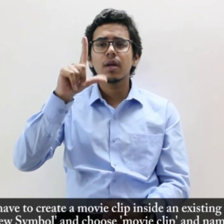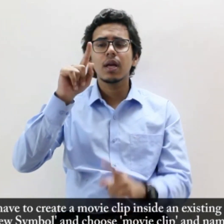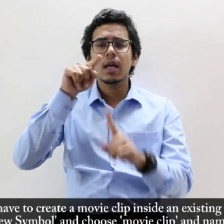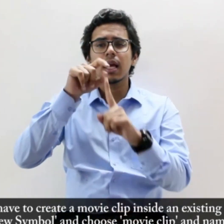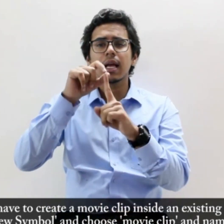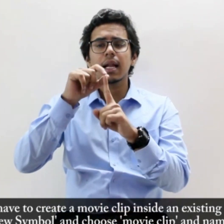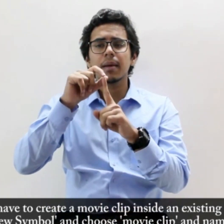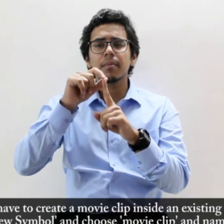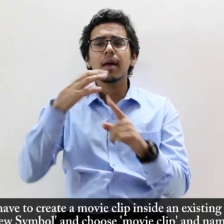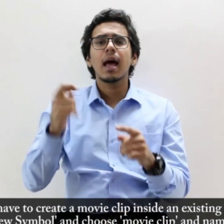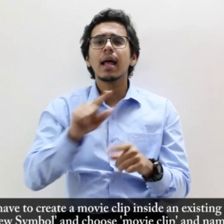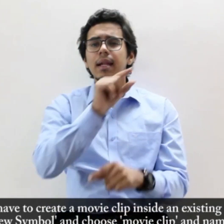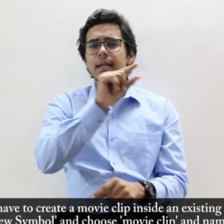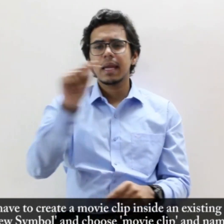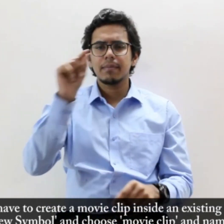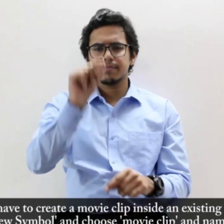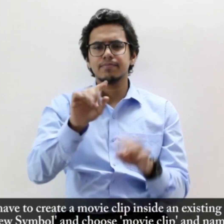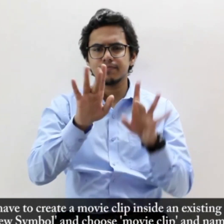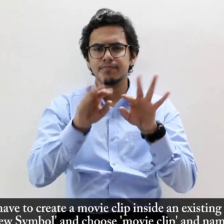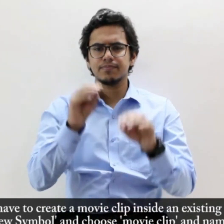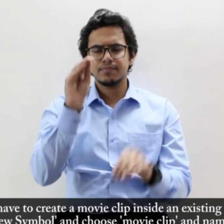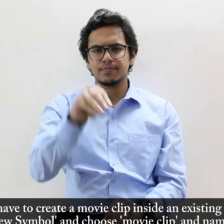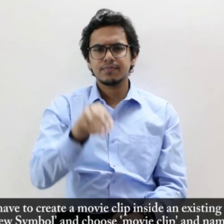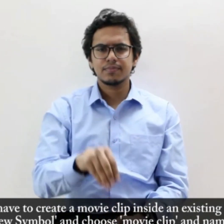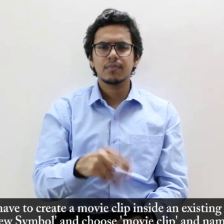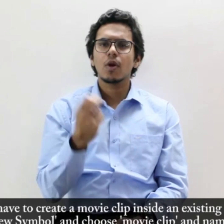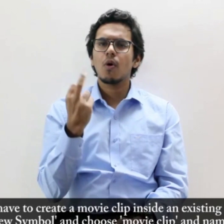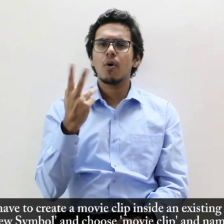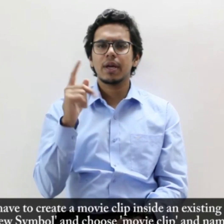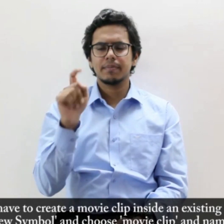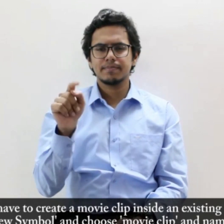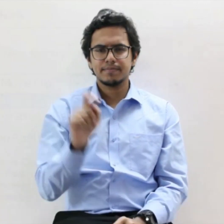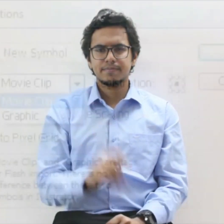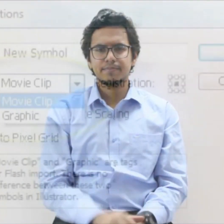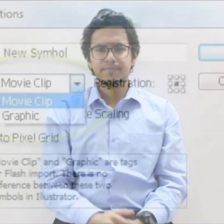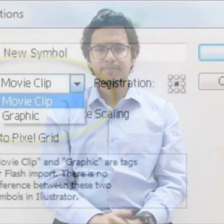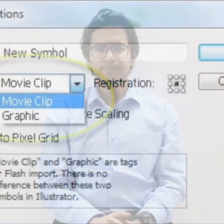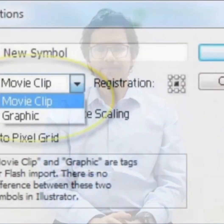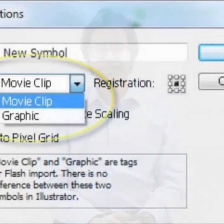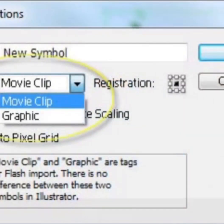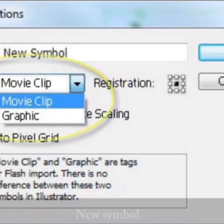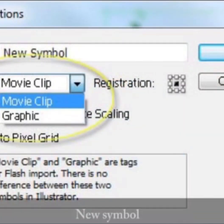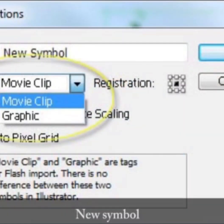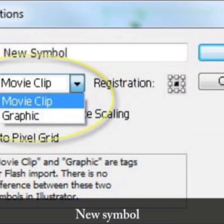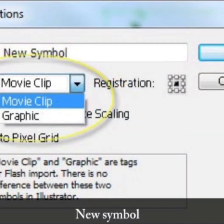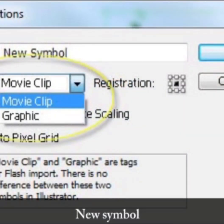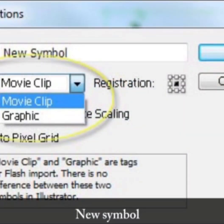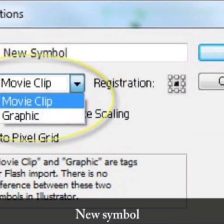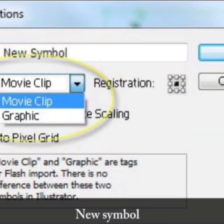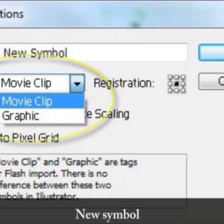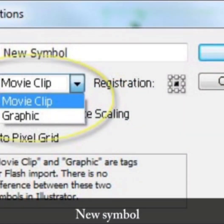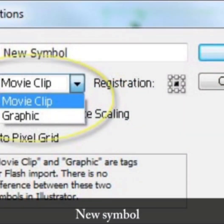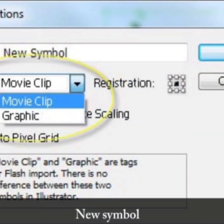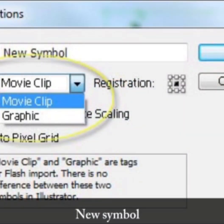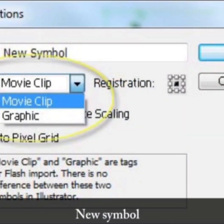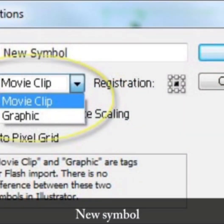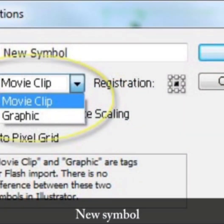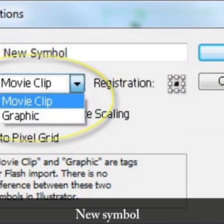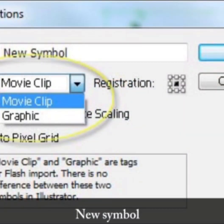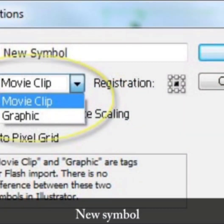use Insert New symbol and choose Movie Clip and name it. Press